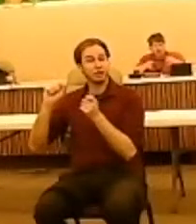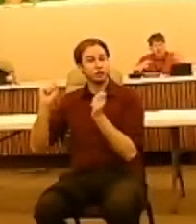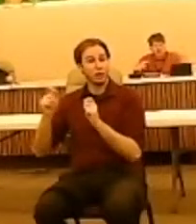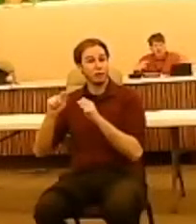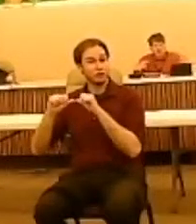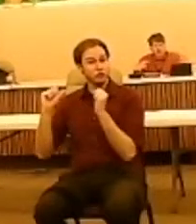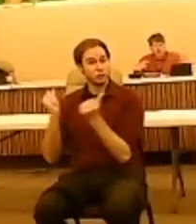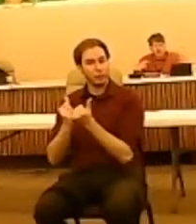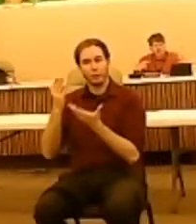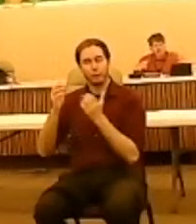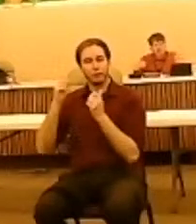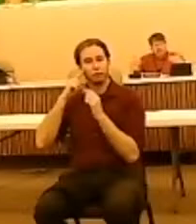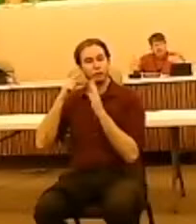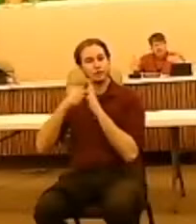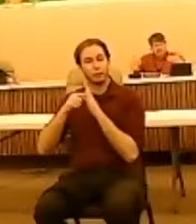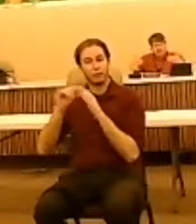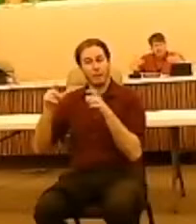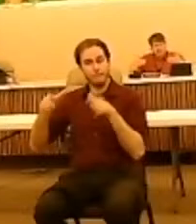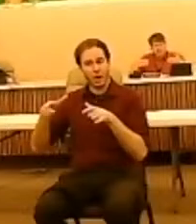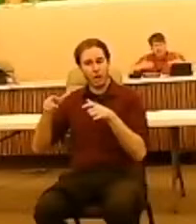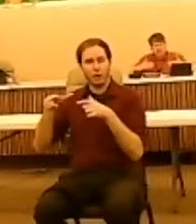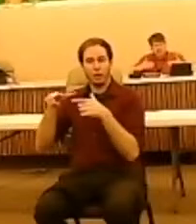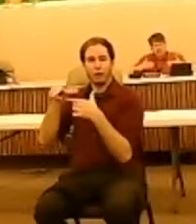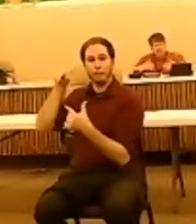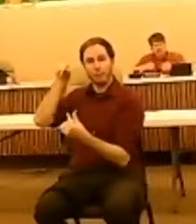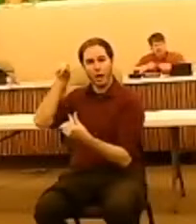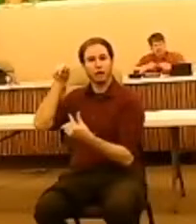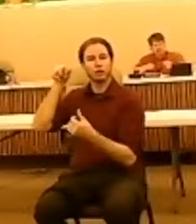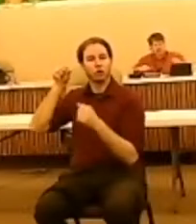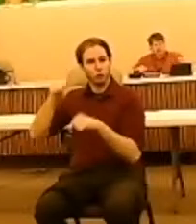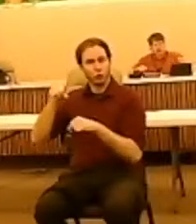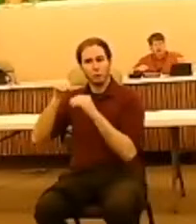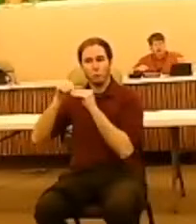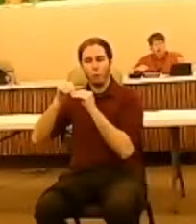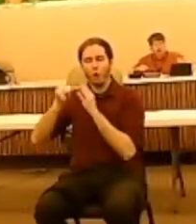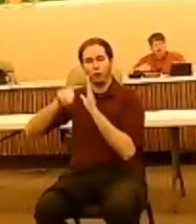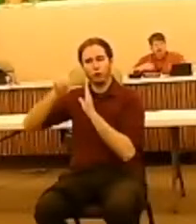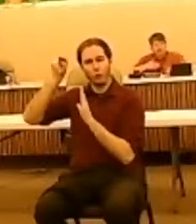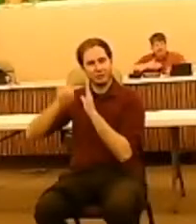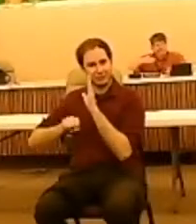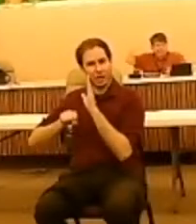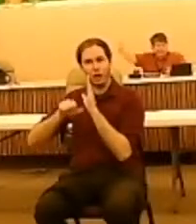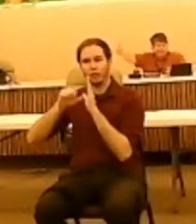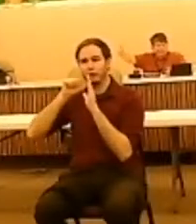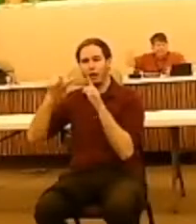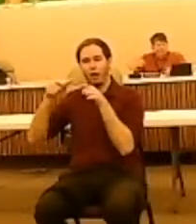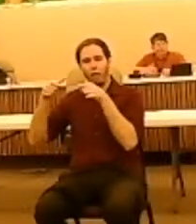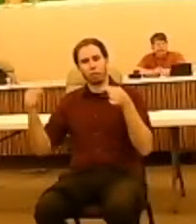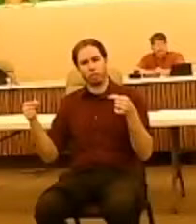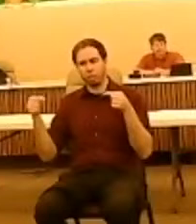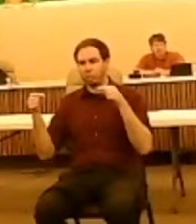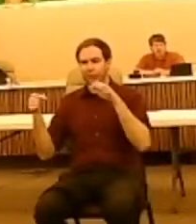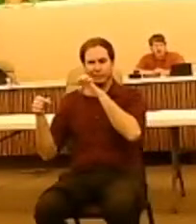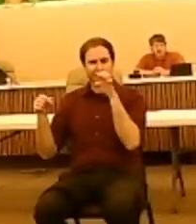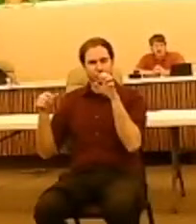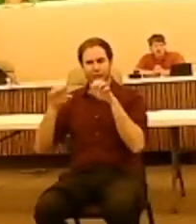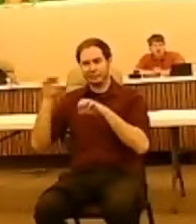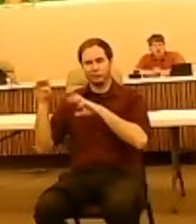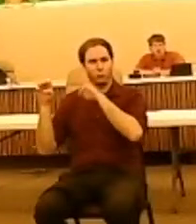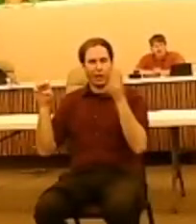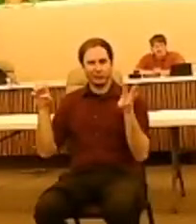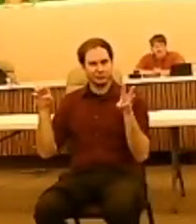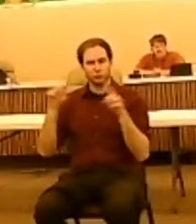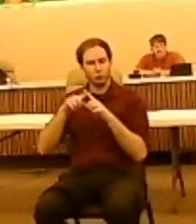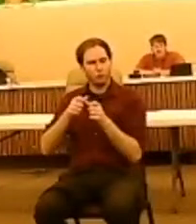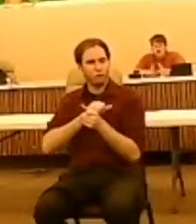able to elongate it so that it's running north-south and not so much east-west, so it can stay away